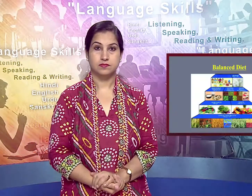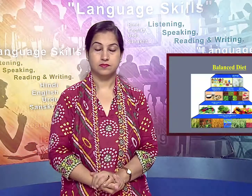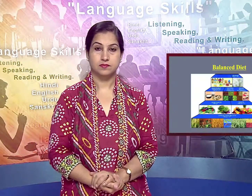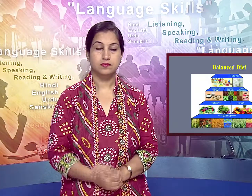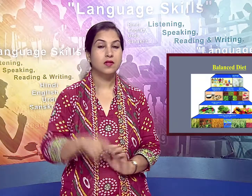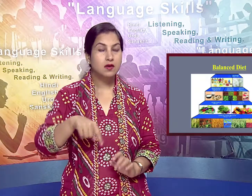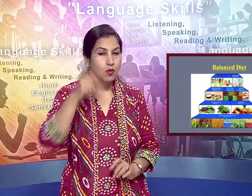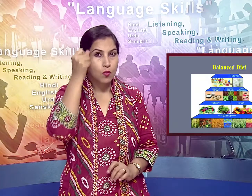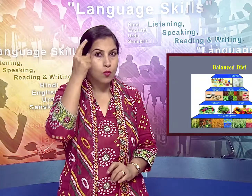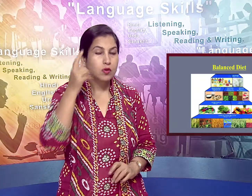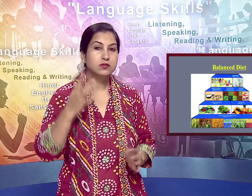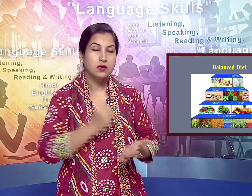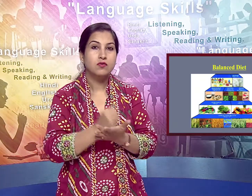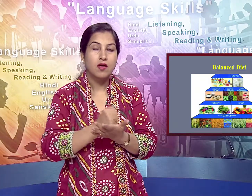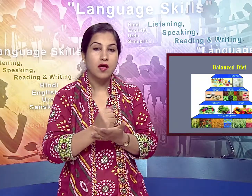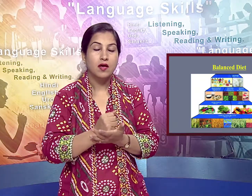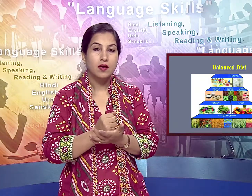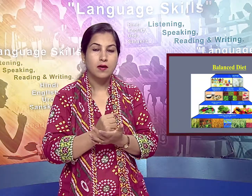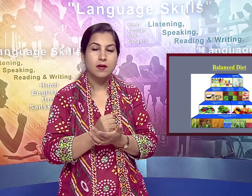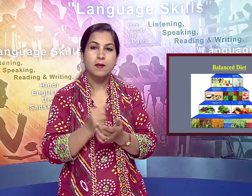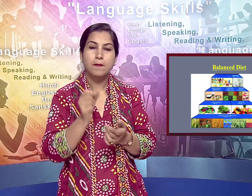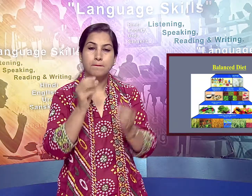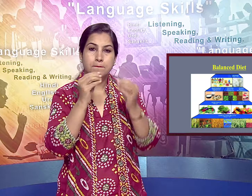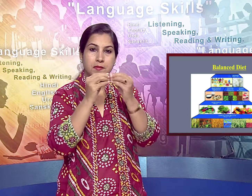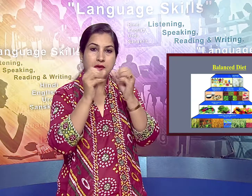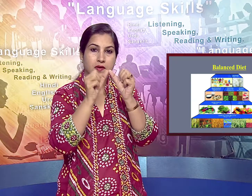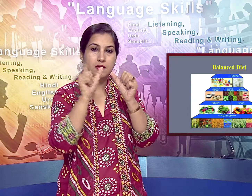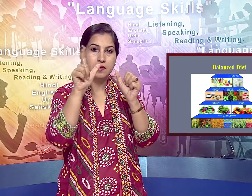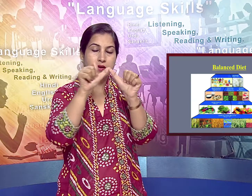Now let's understand the word balanced diet.